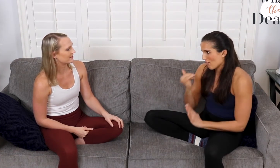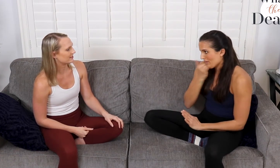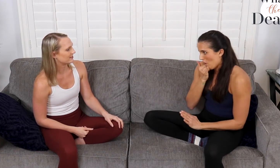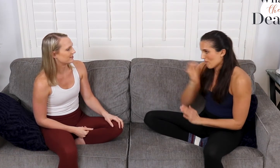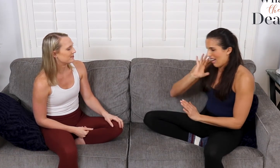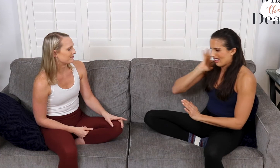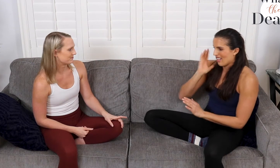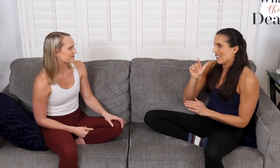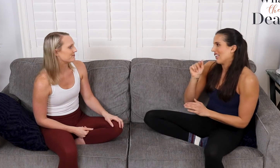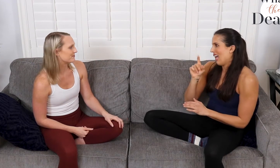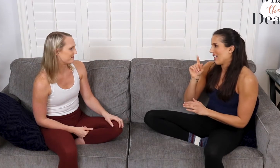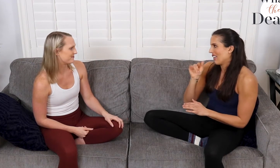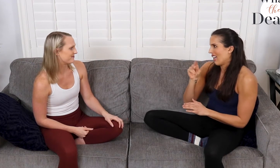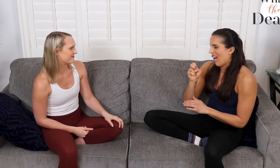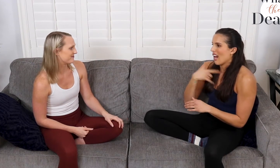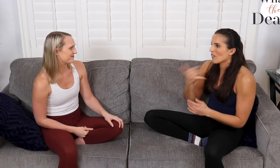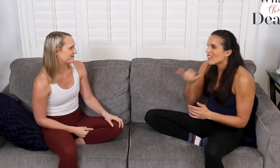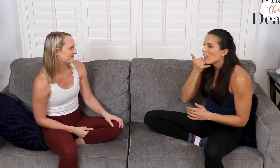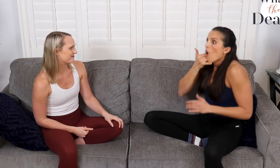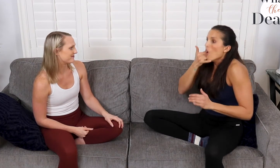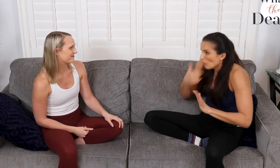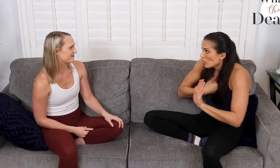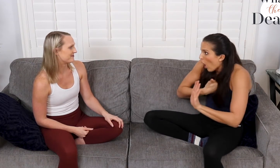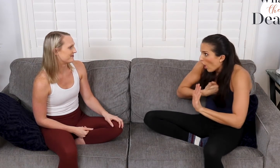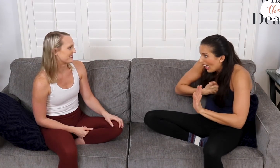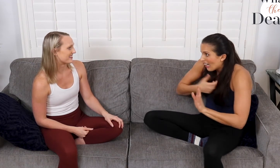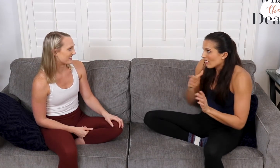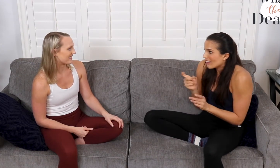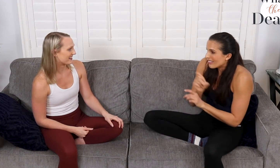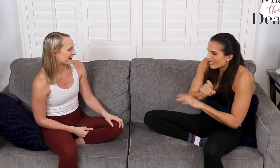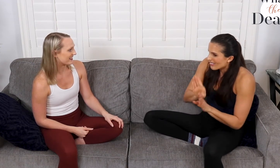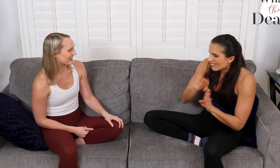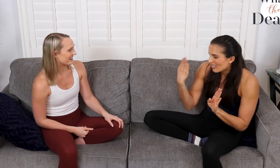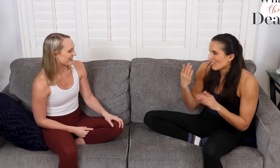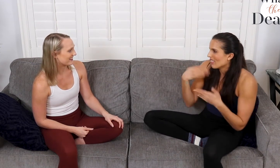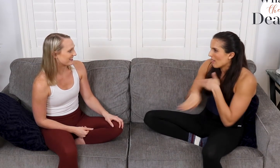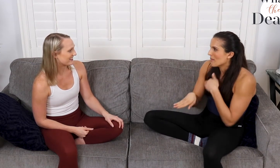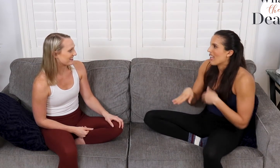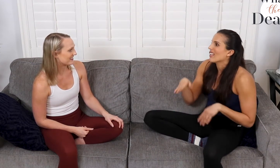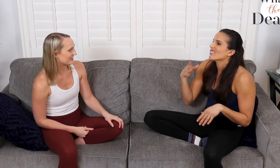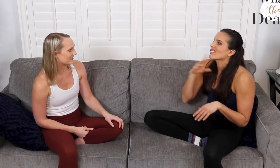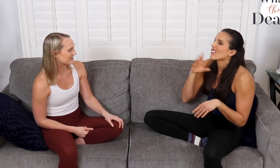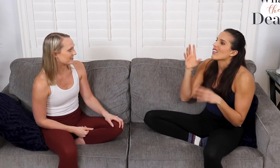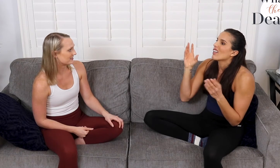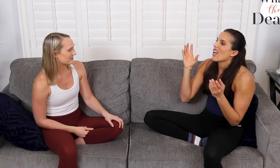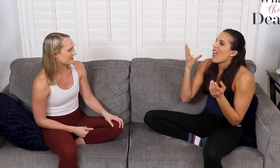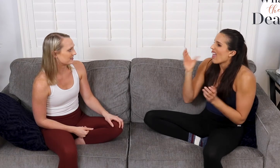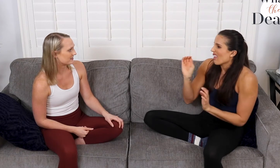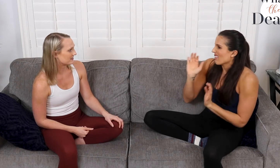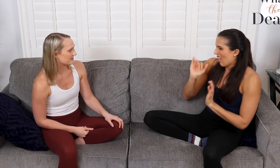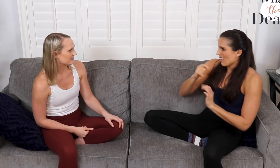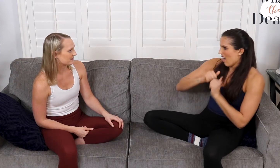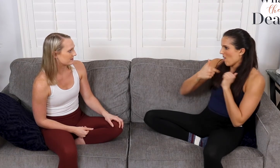Definitely. So, talking about how you wake up to an alarm clock, doorbells, sirens,